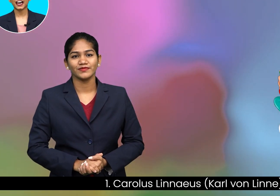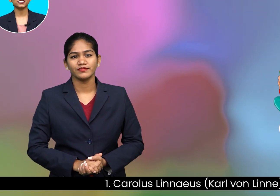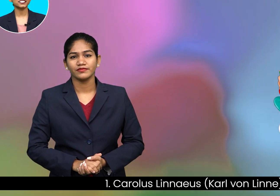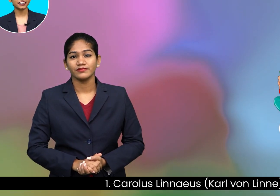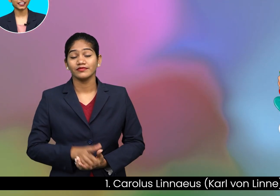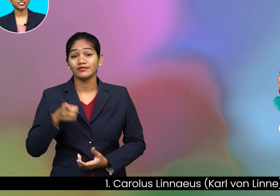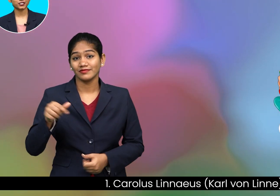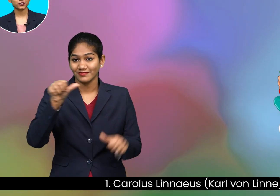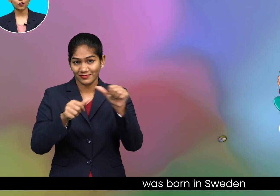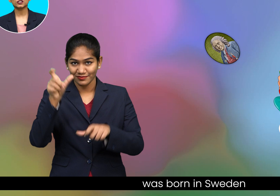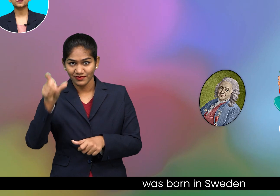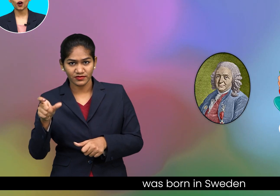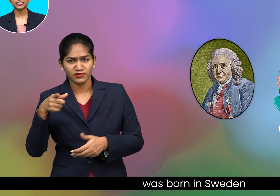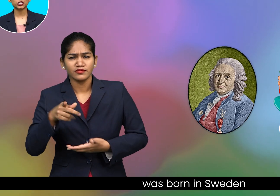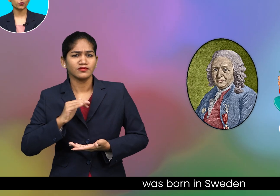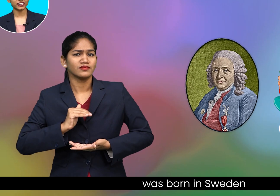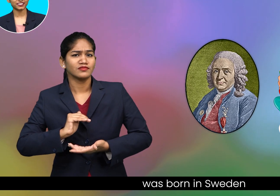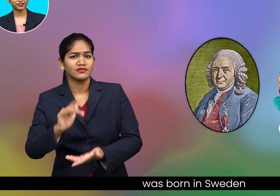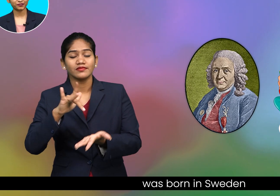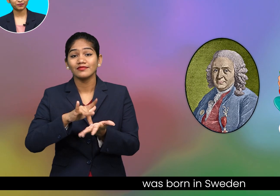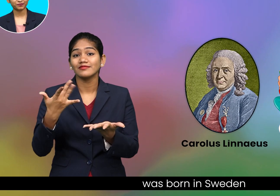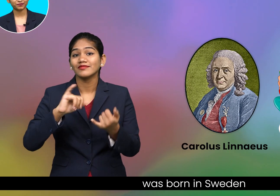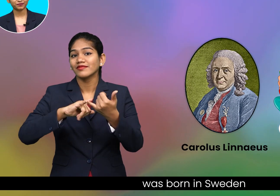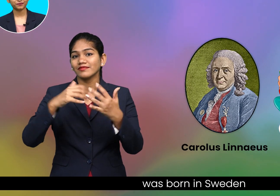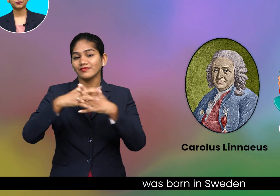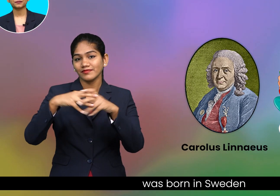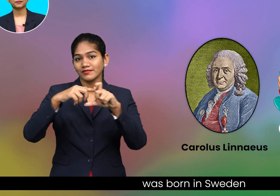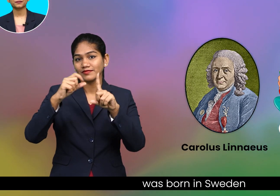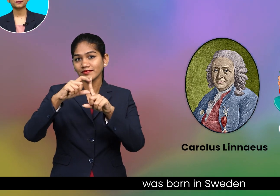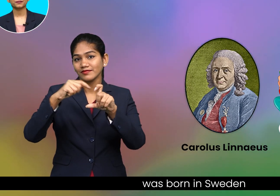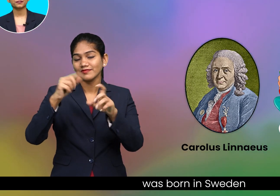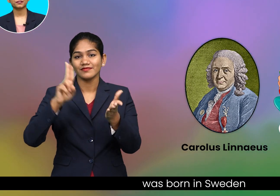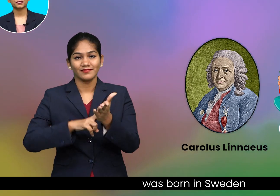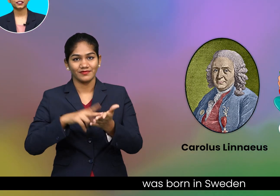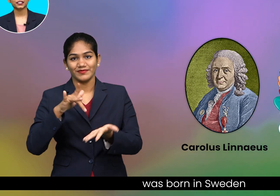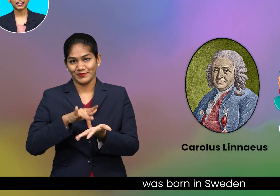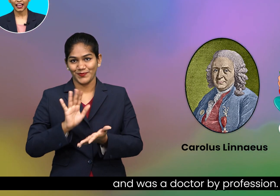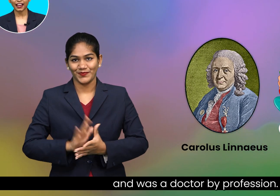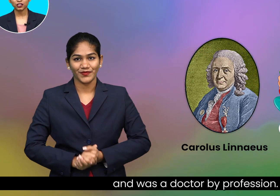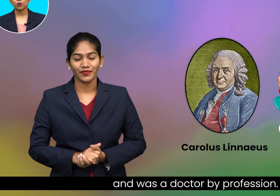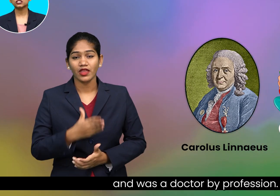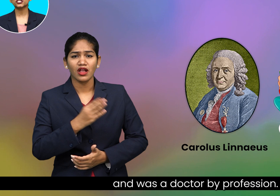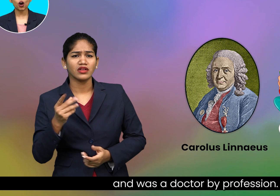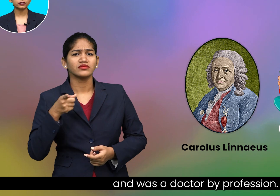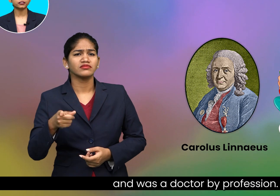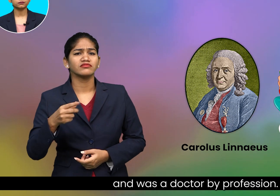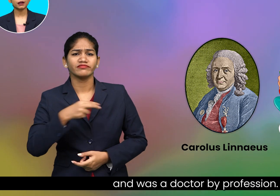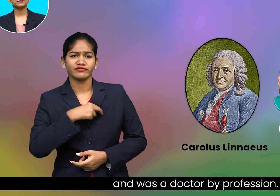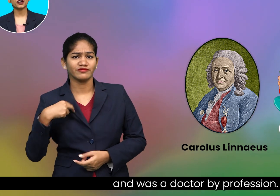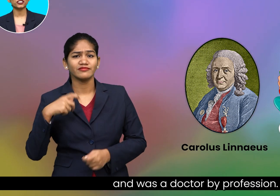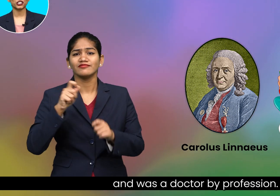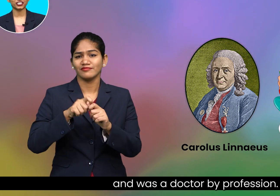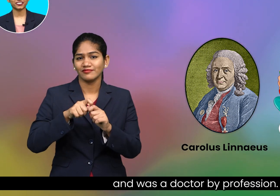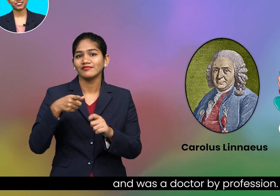Carlos Linnaeus was born in Sweden and was a doctor